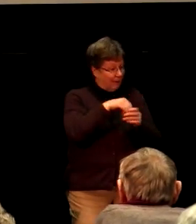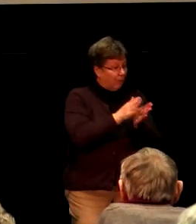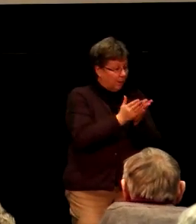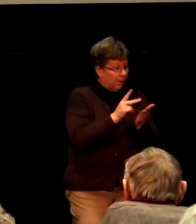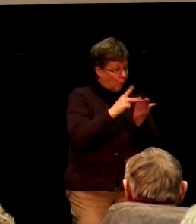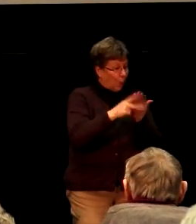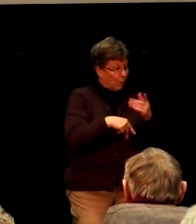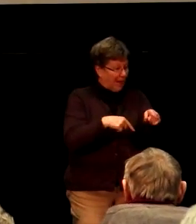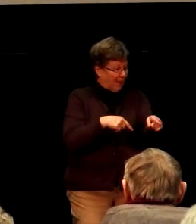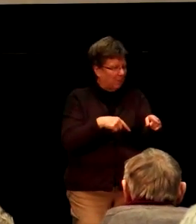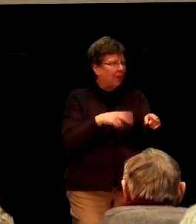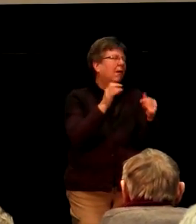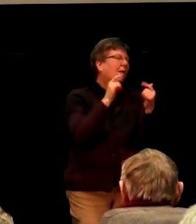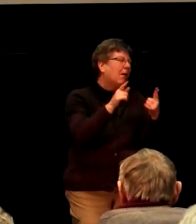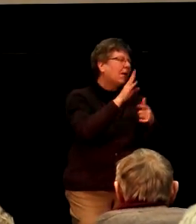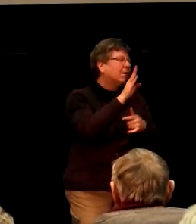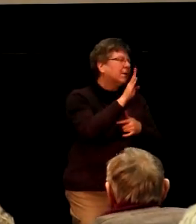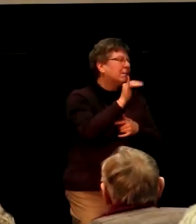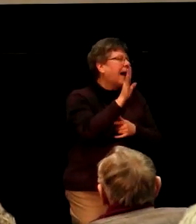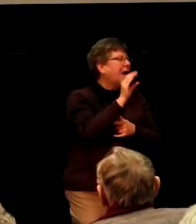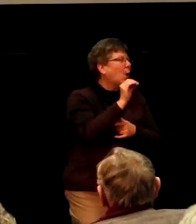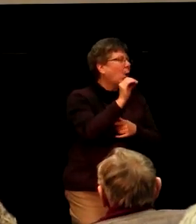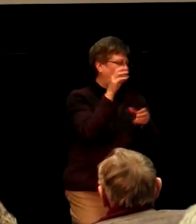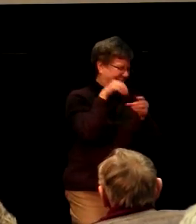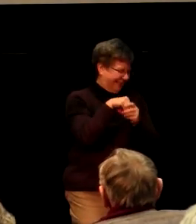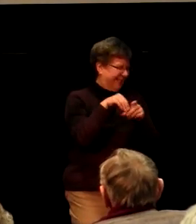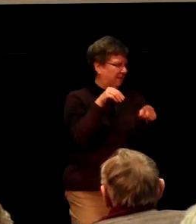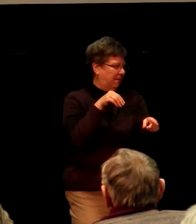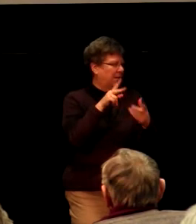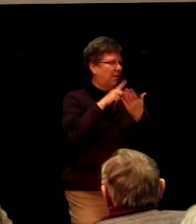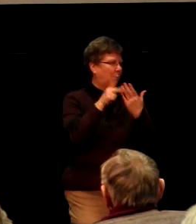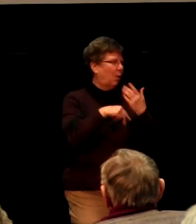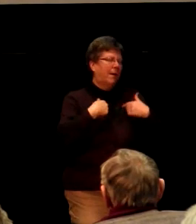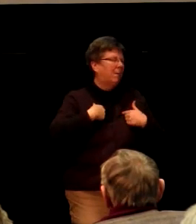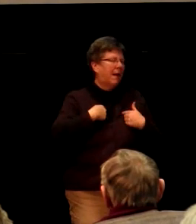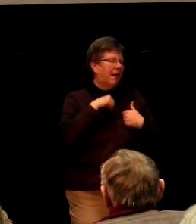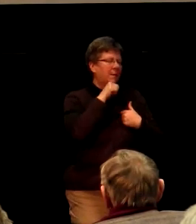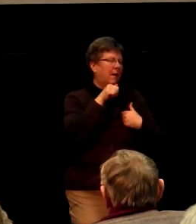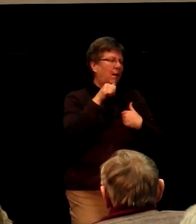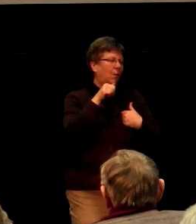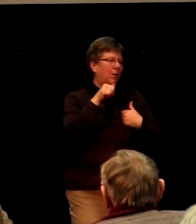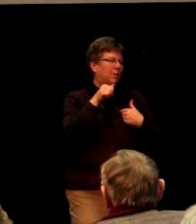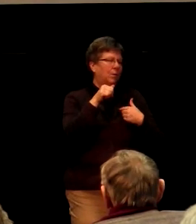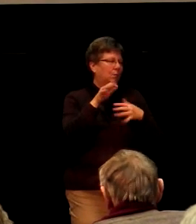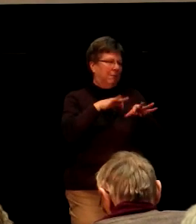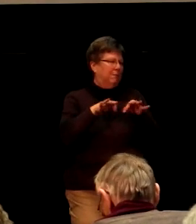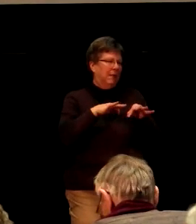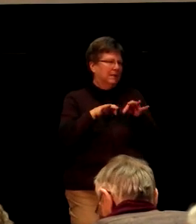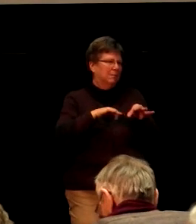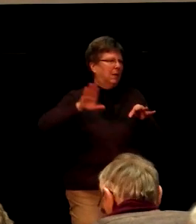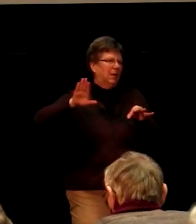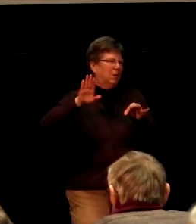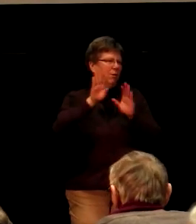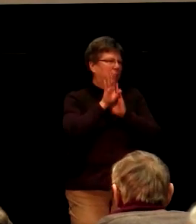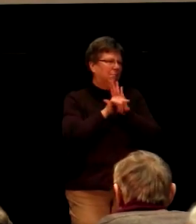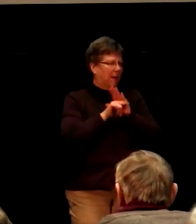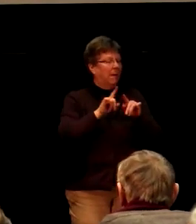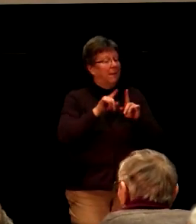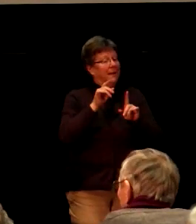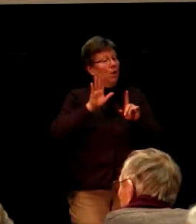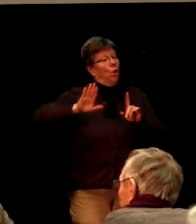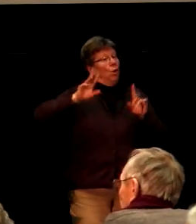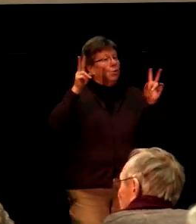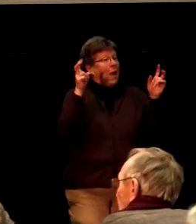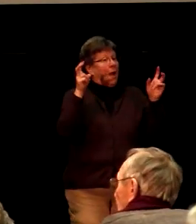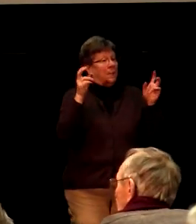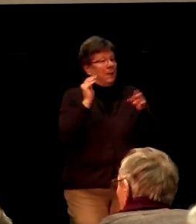program, all the biographies of the speakers are in there, so I'm not going to take up our time with that. But Anna's